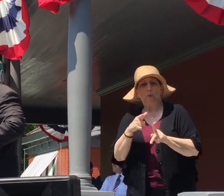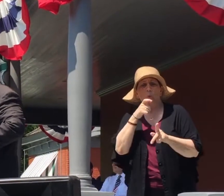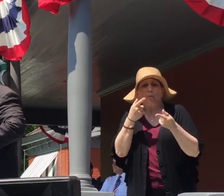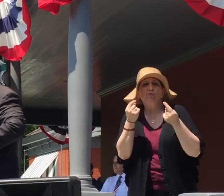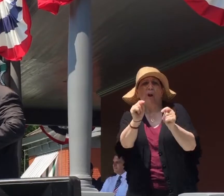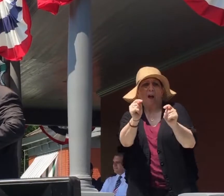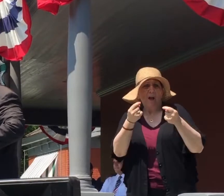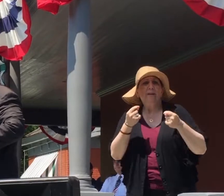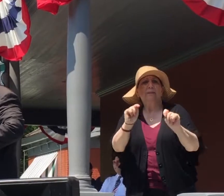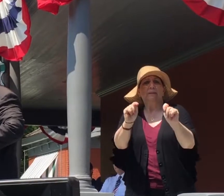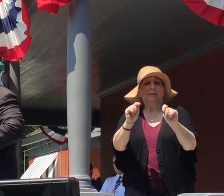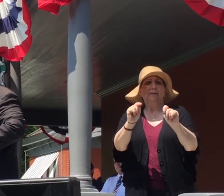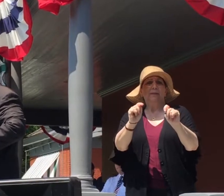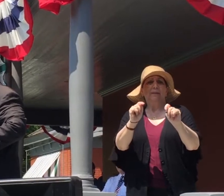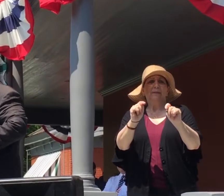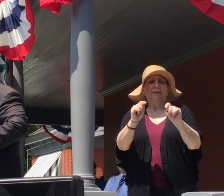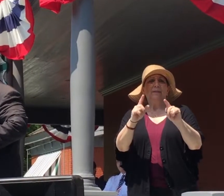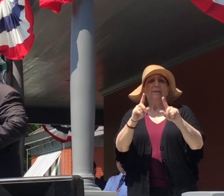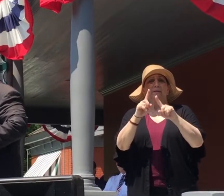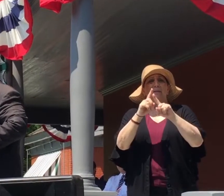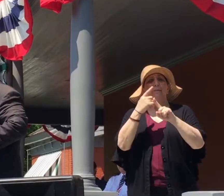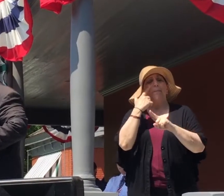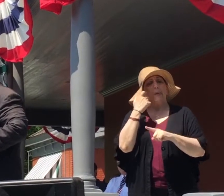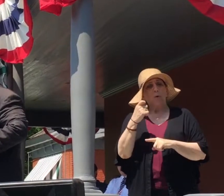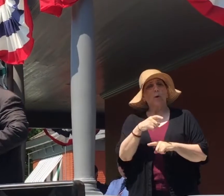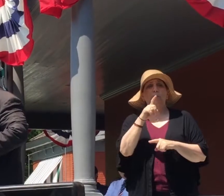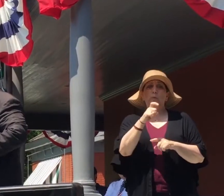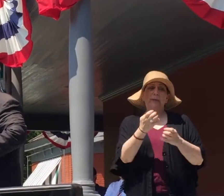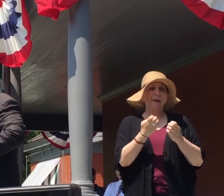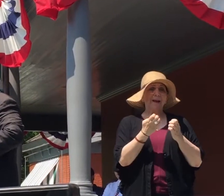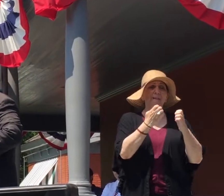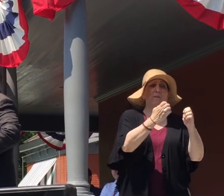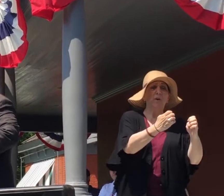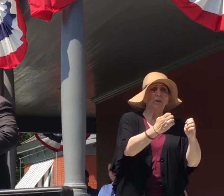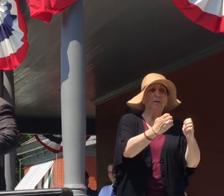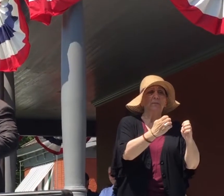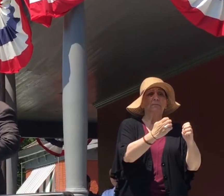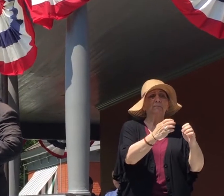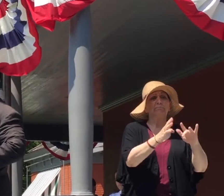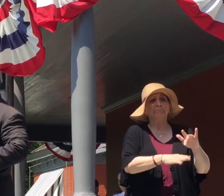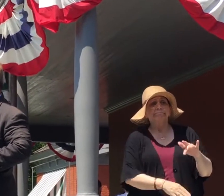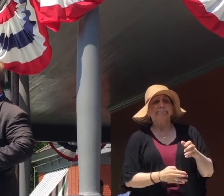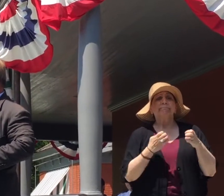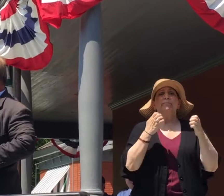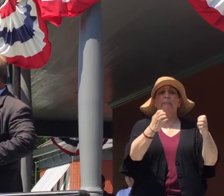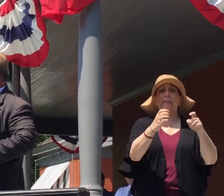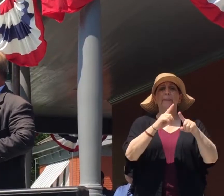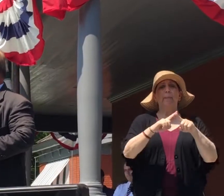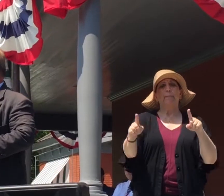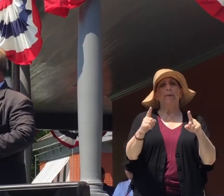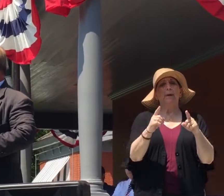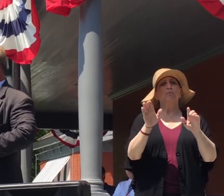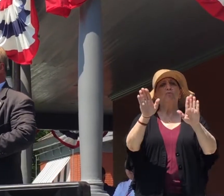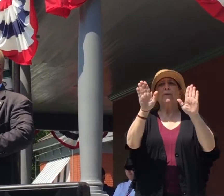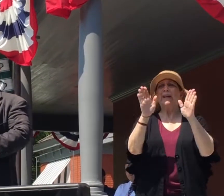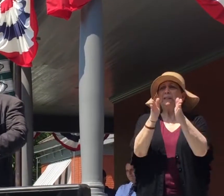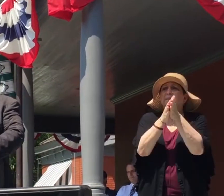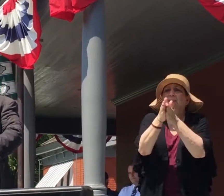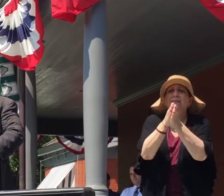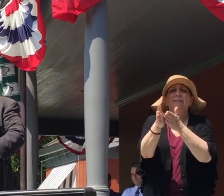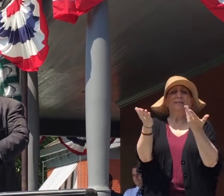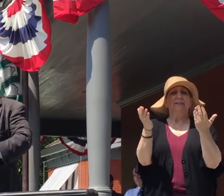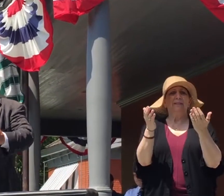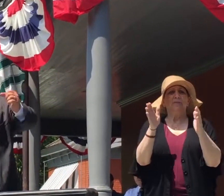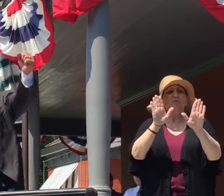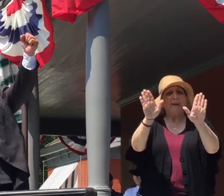again. Because there is no effort without error or shortcoming. But who knows the great devotions, the